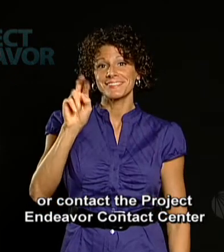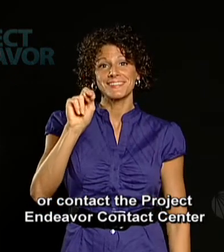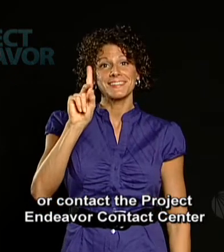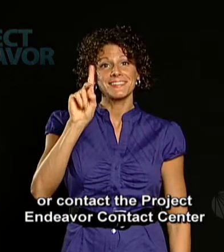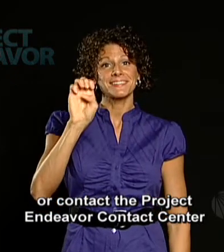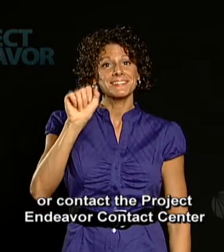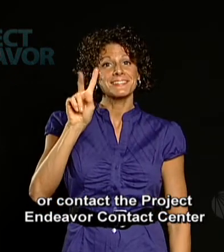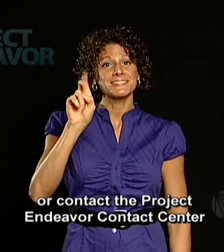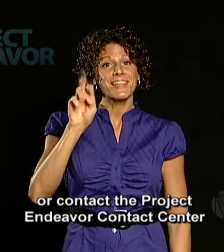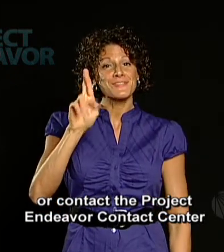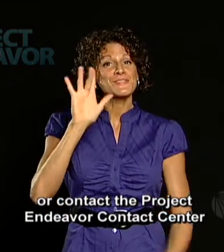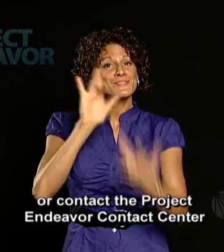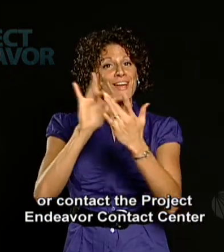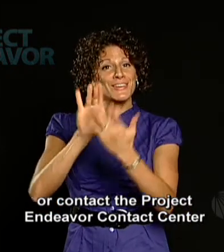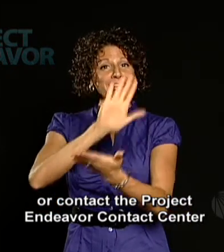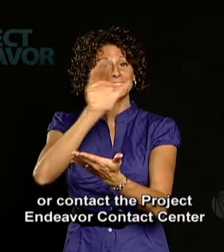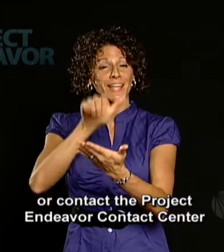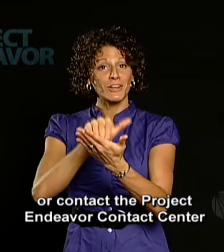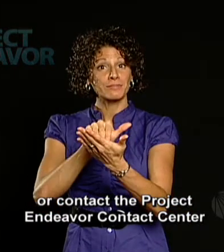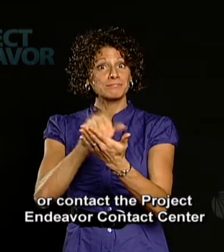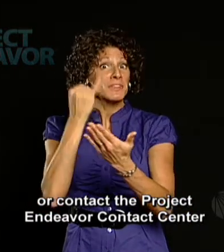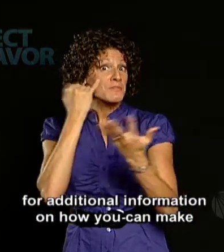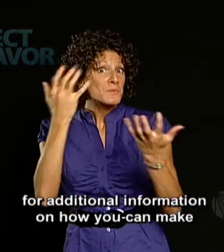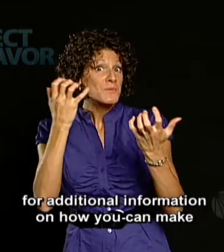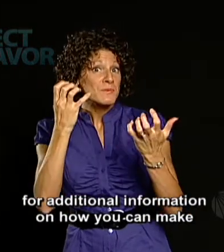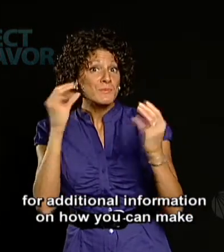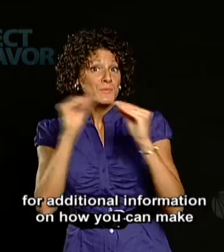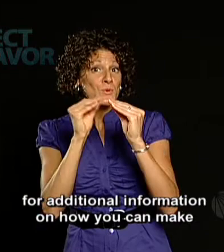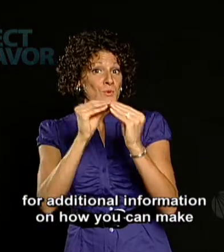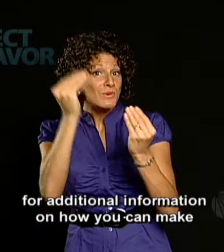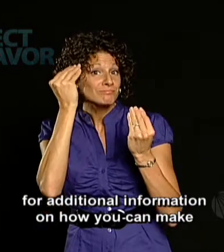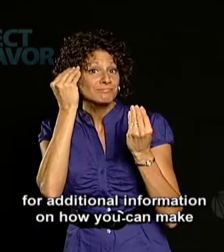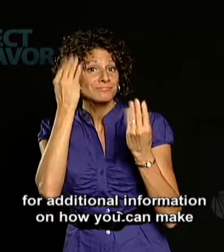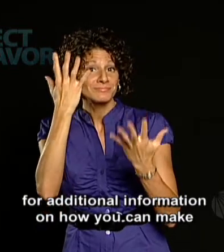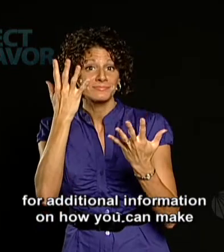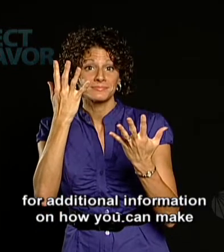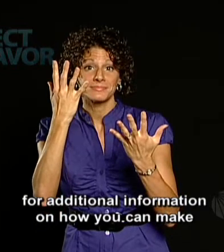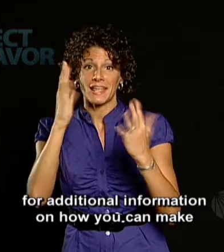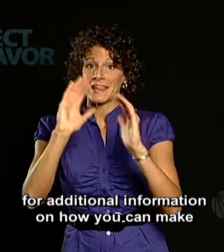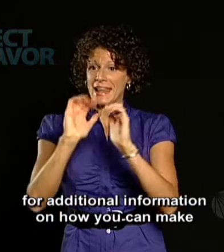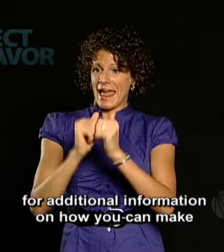for additional information on how you can make the most of your broadband access.